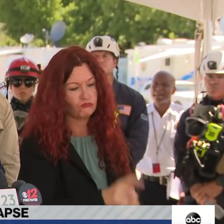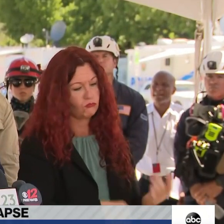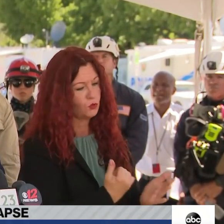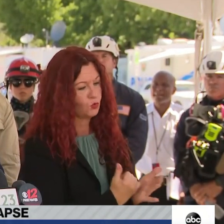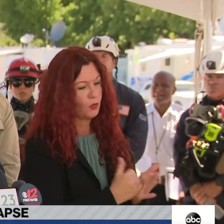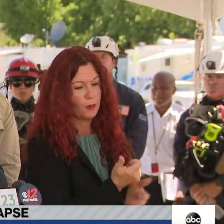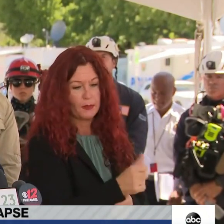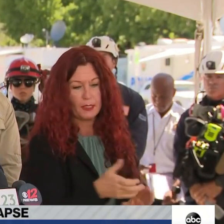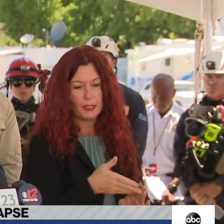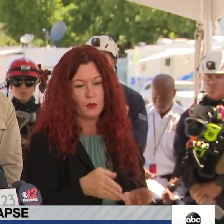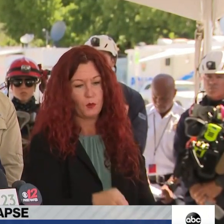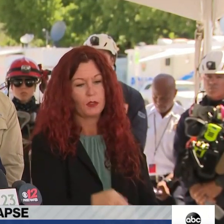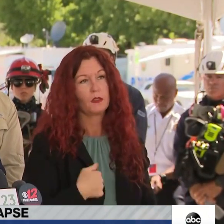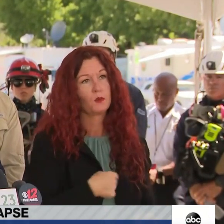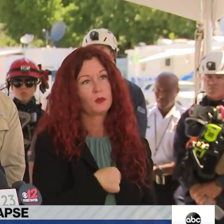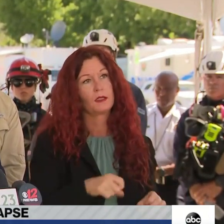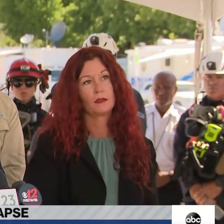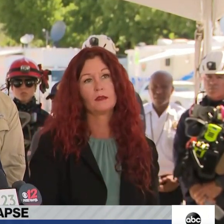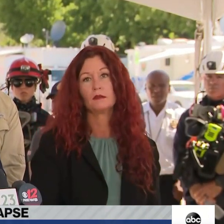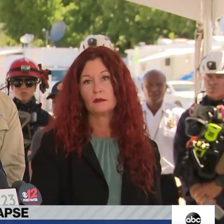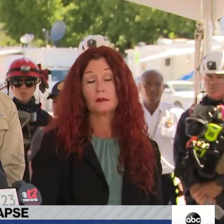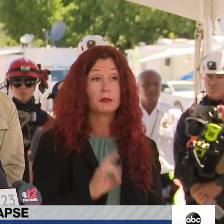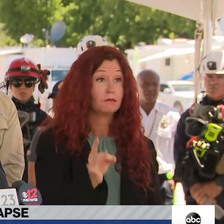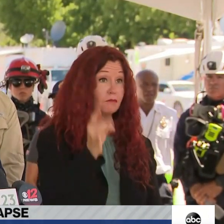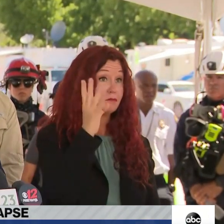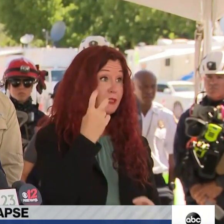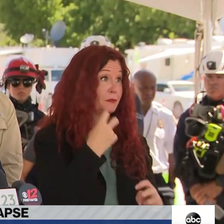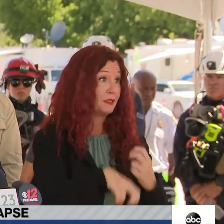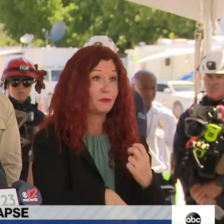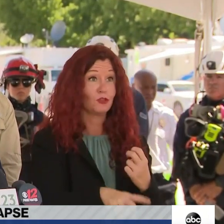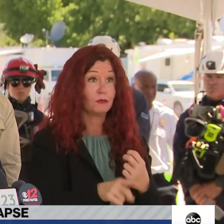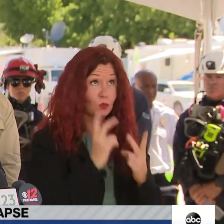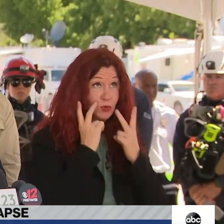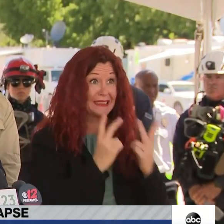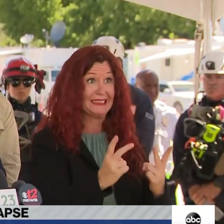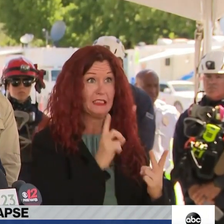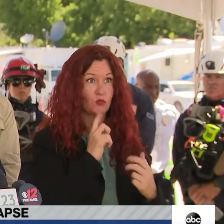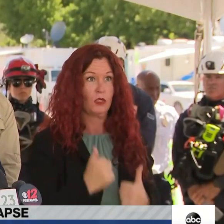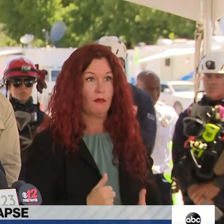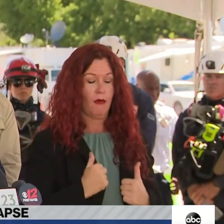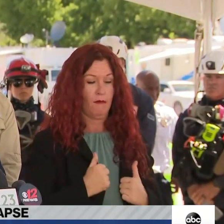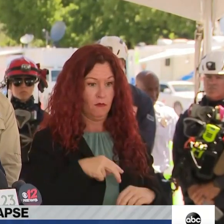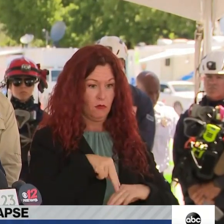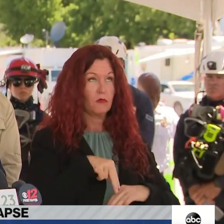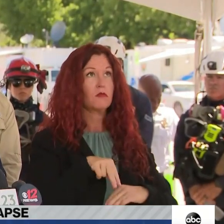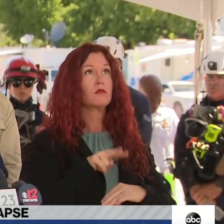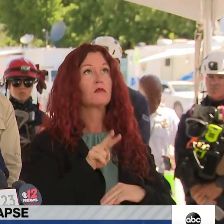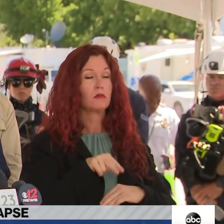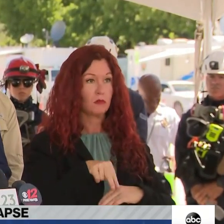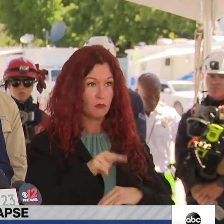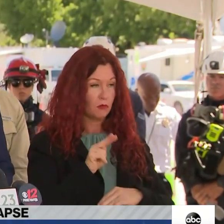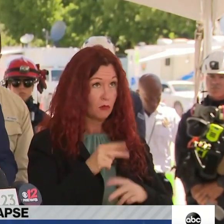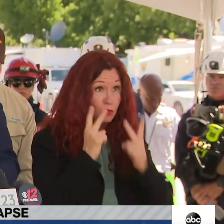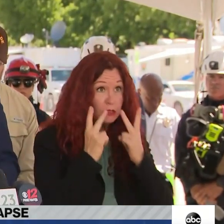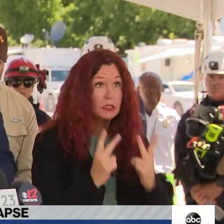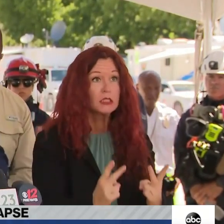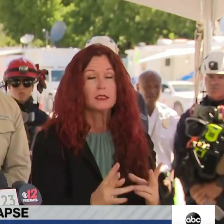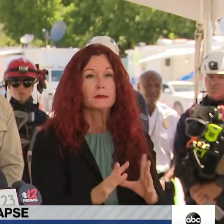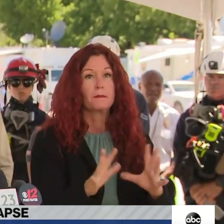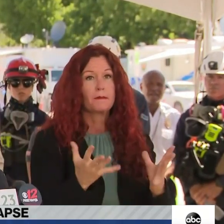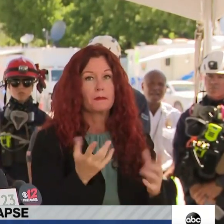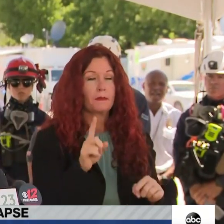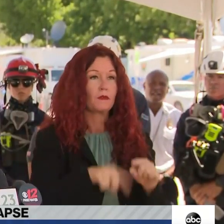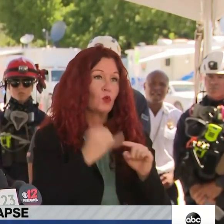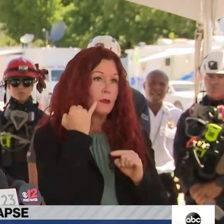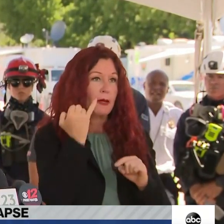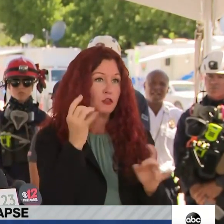it's been real difficult, because I think you don't expect to see something like this, and it just touched a lot of people. So we'll have more updates